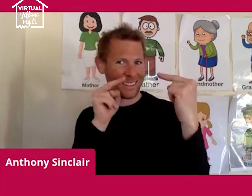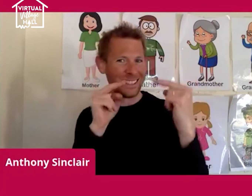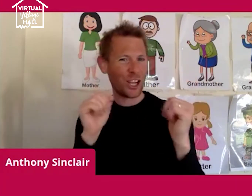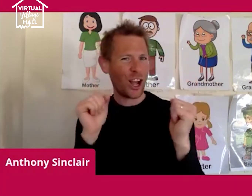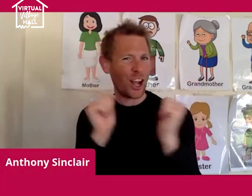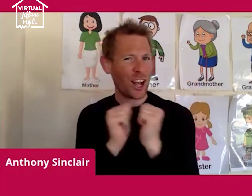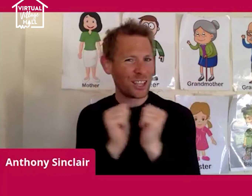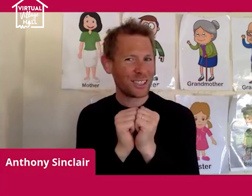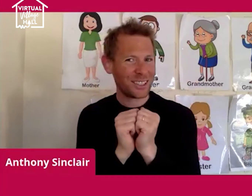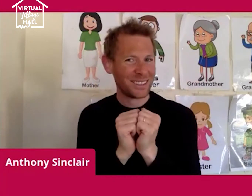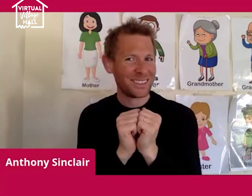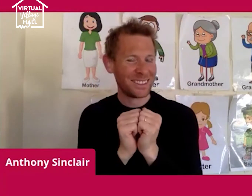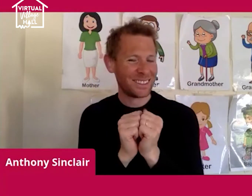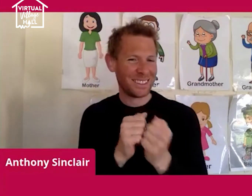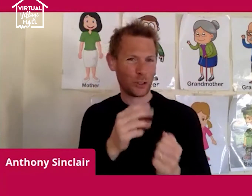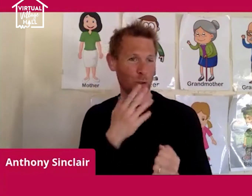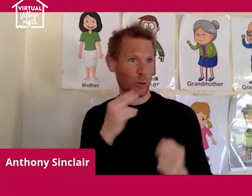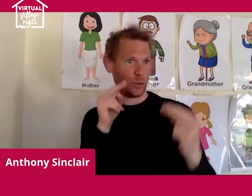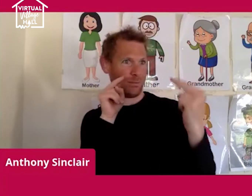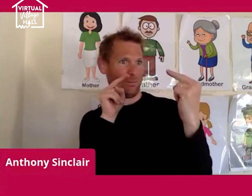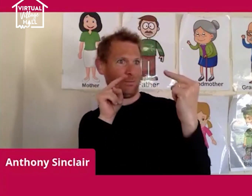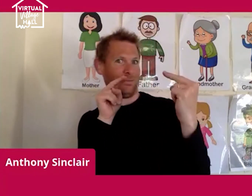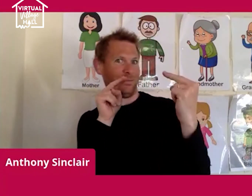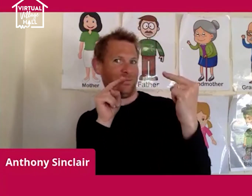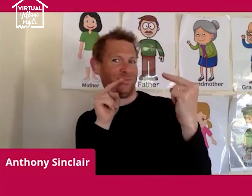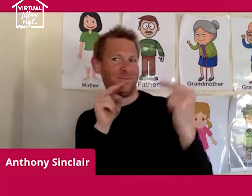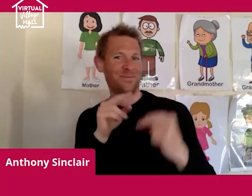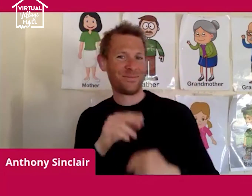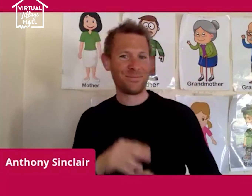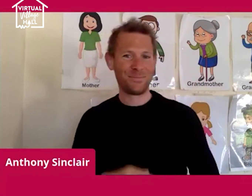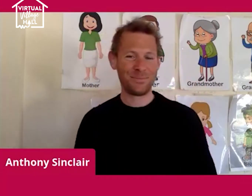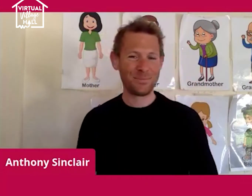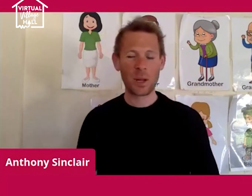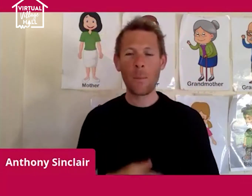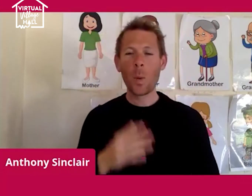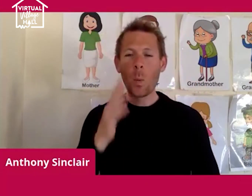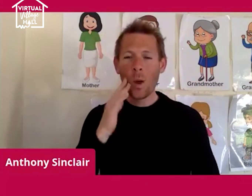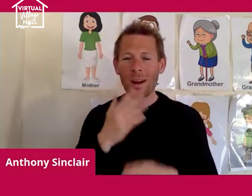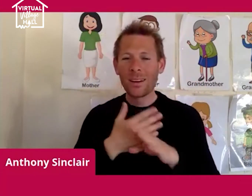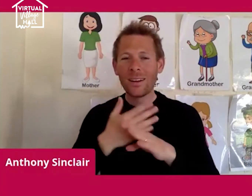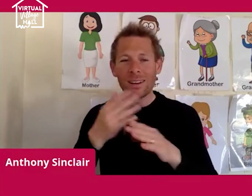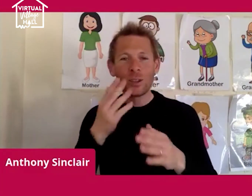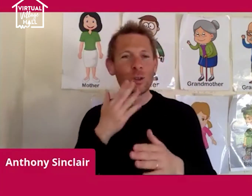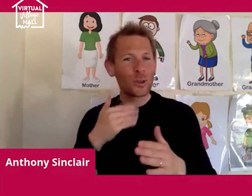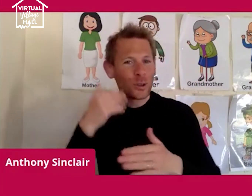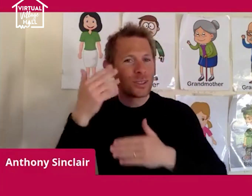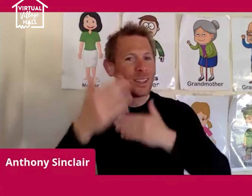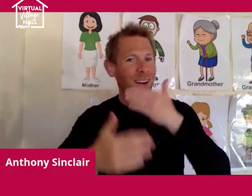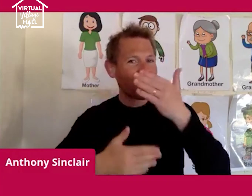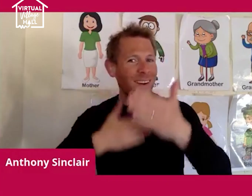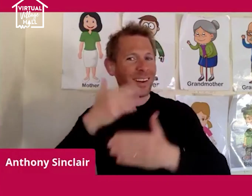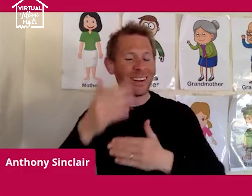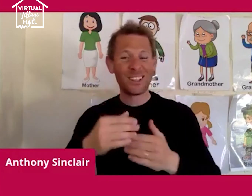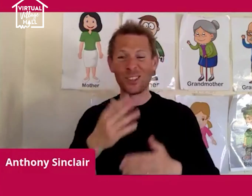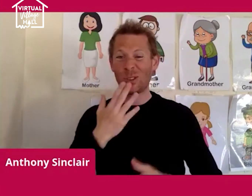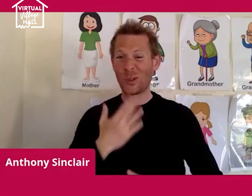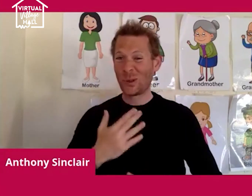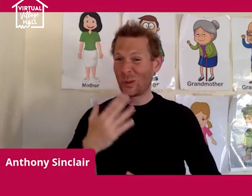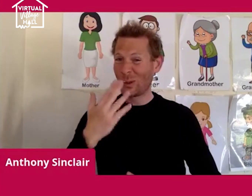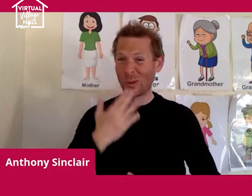sometimes men to maintain eye contact with other men, and I appreciate that. It can seem like you're trying to stare each other out, but with a bit of practice,